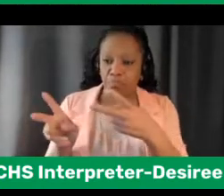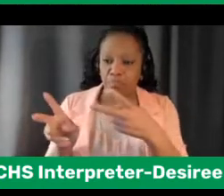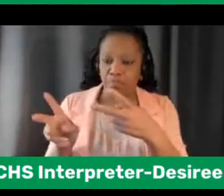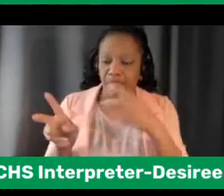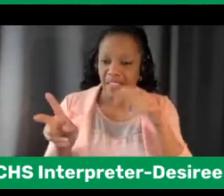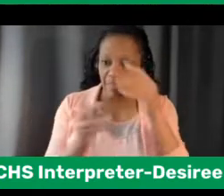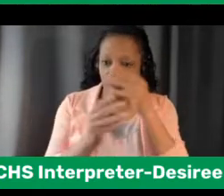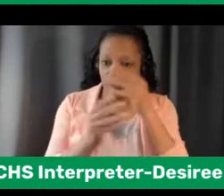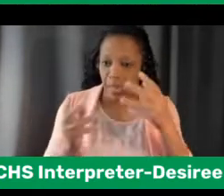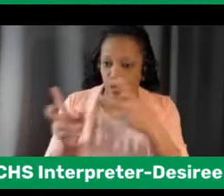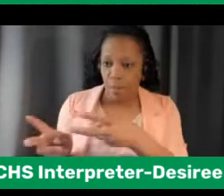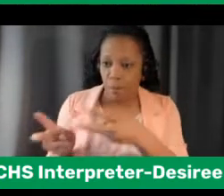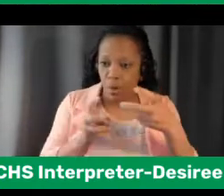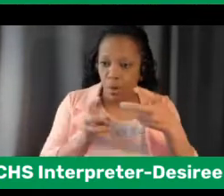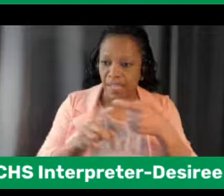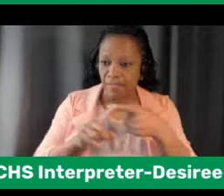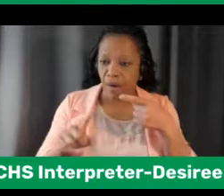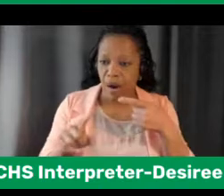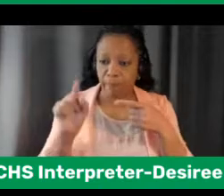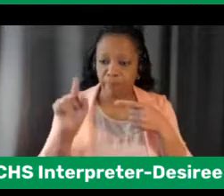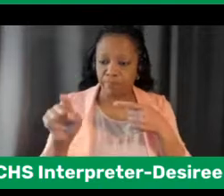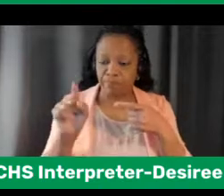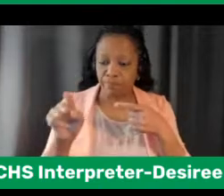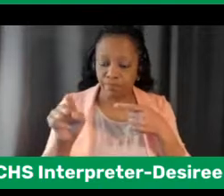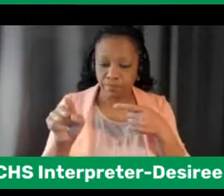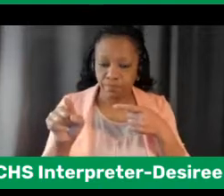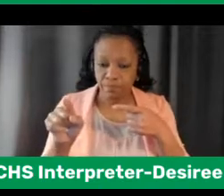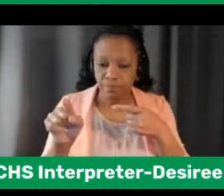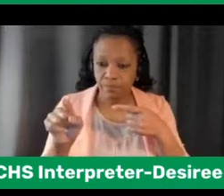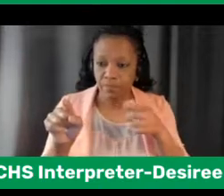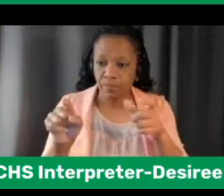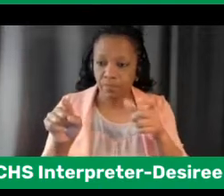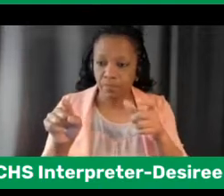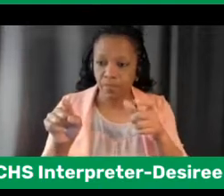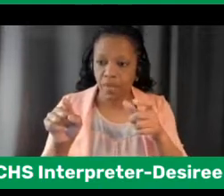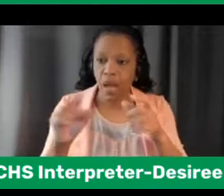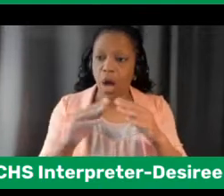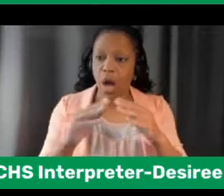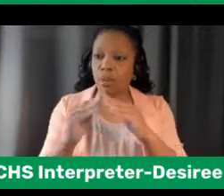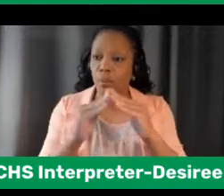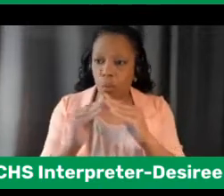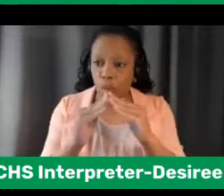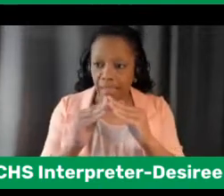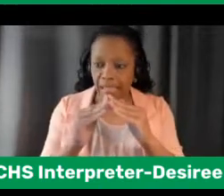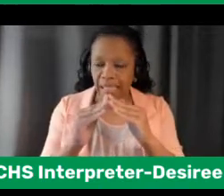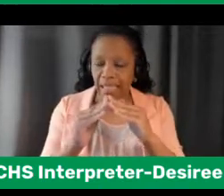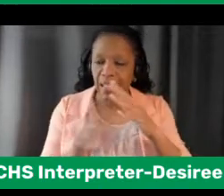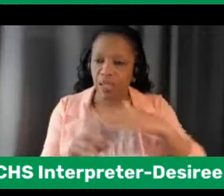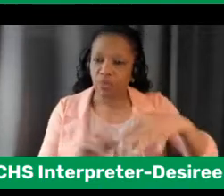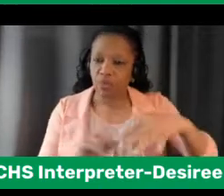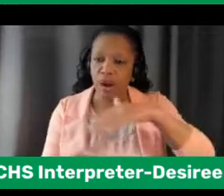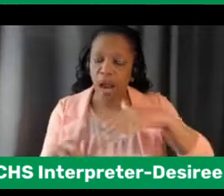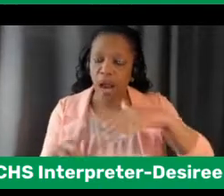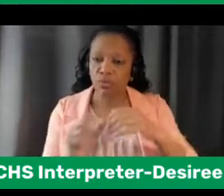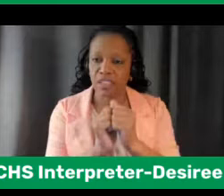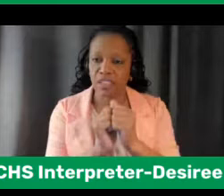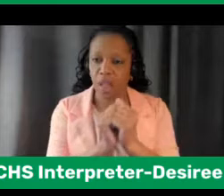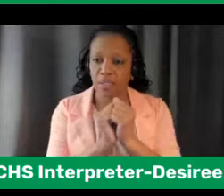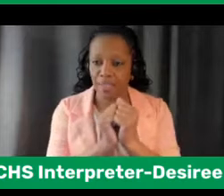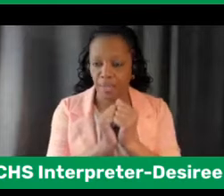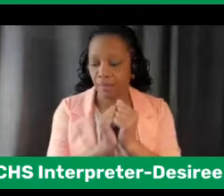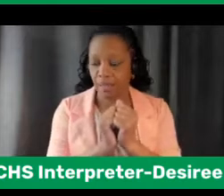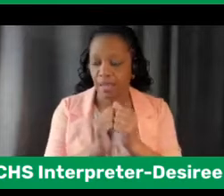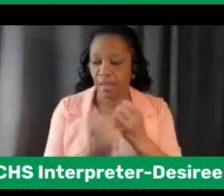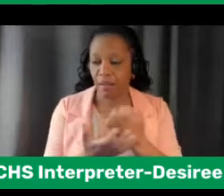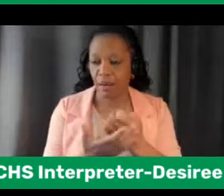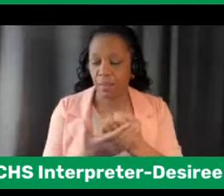interacted with them, have beautiful information and community around the solidarity economy. So I'm just going to actually